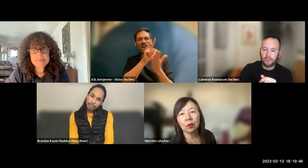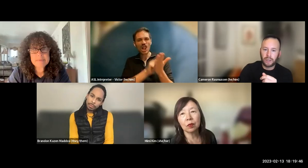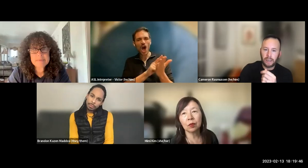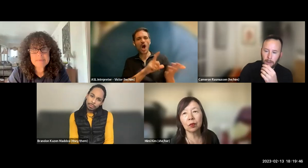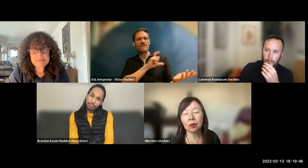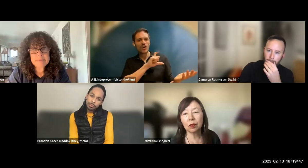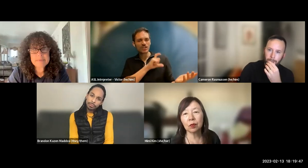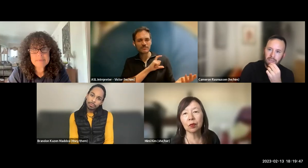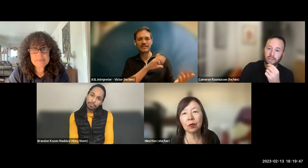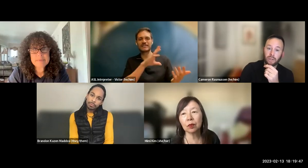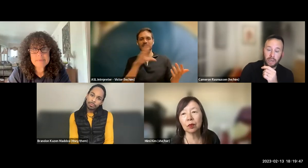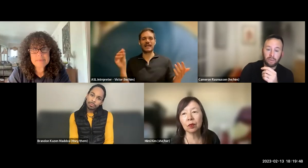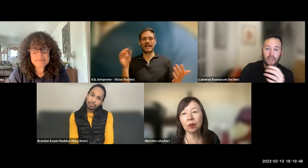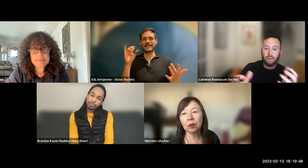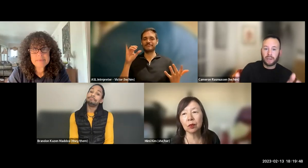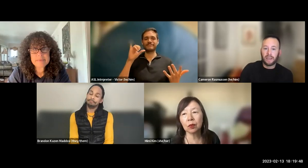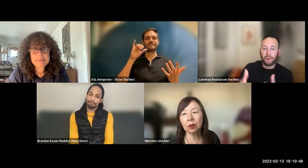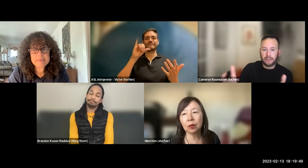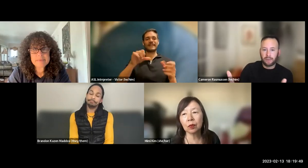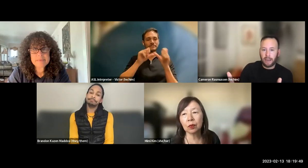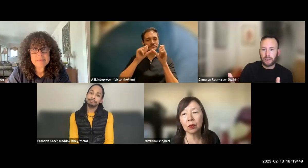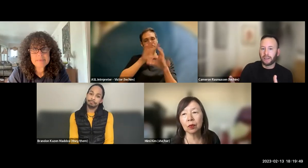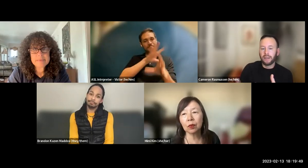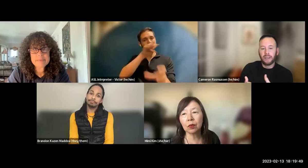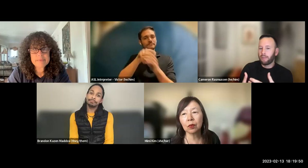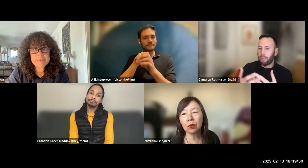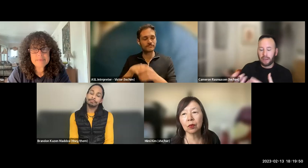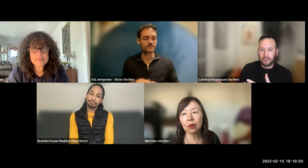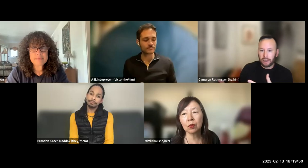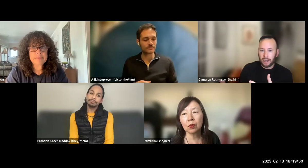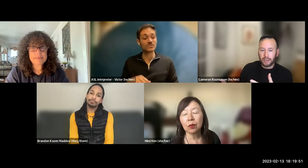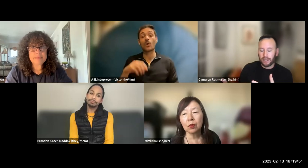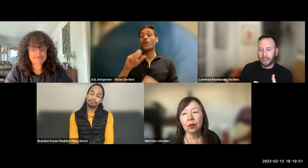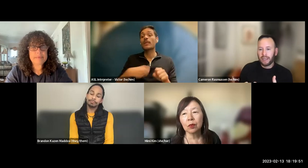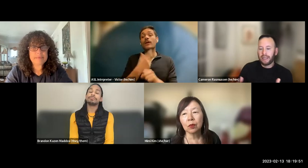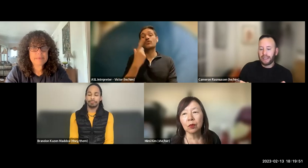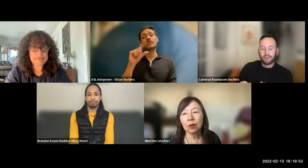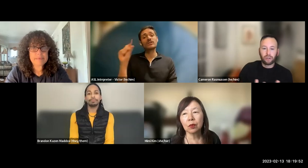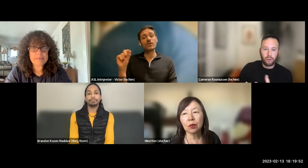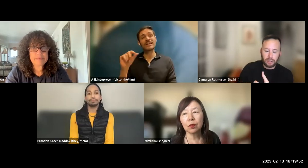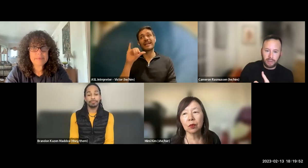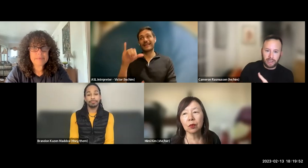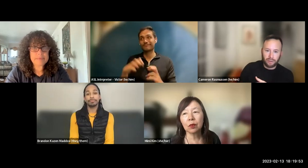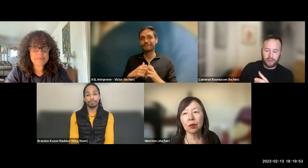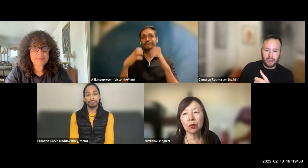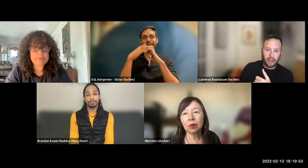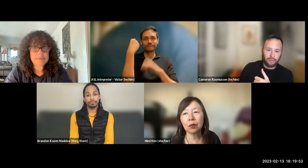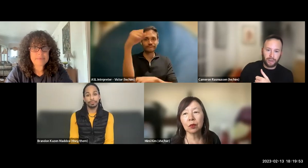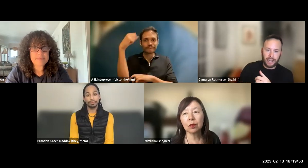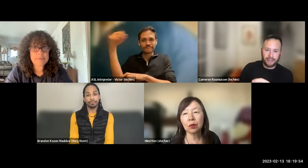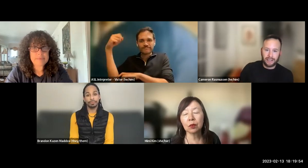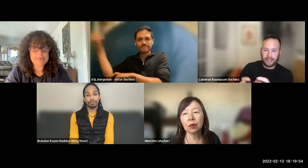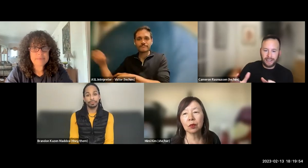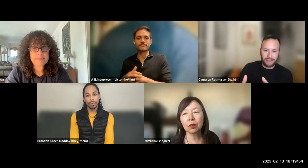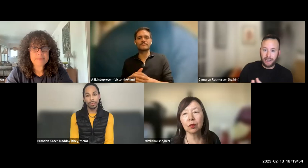most of social work. And so in 2020, when the uprisings were happening, many of us started talking. Social work was being sort of